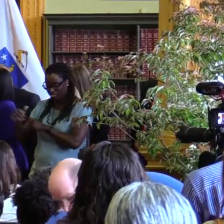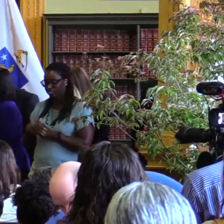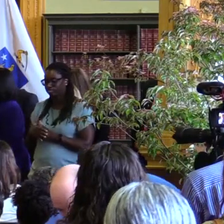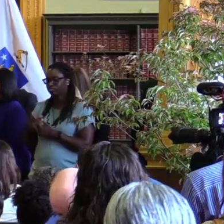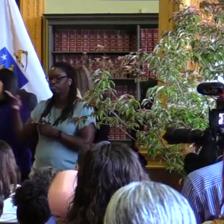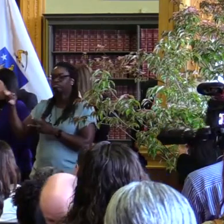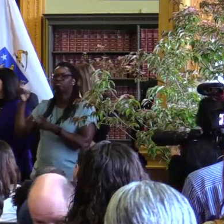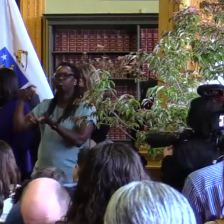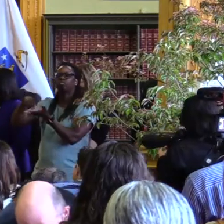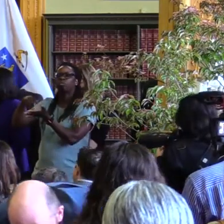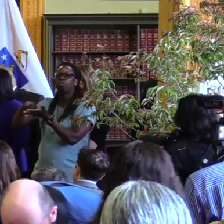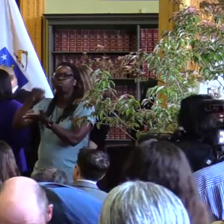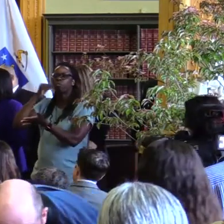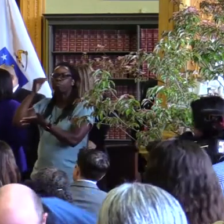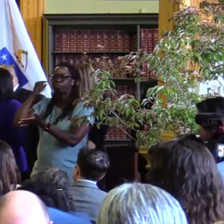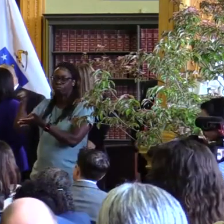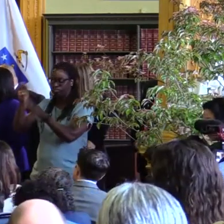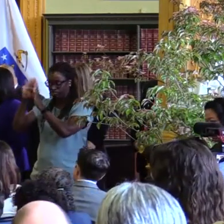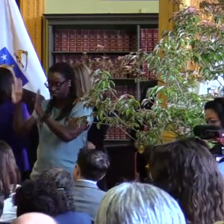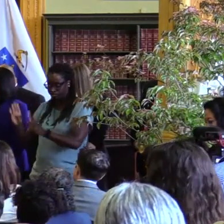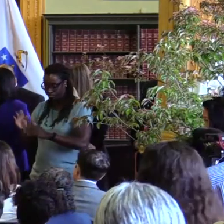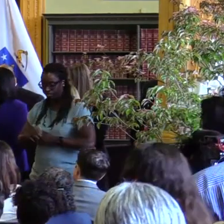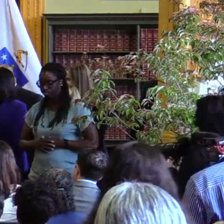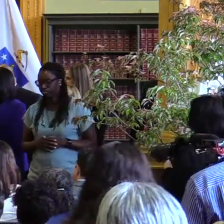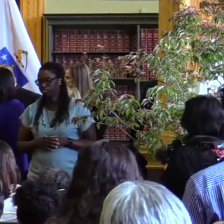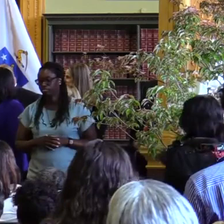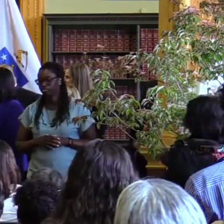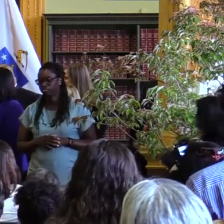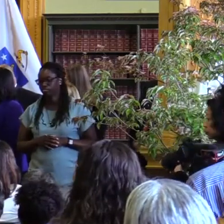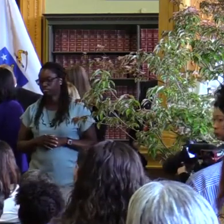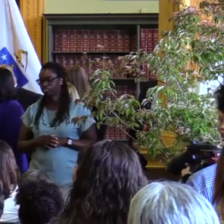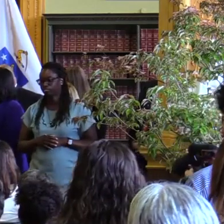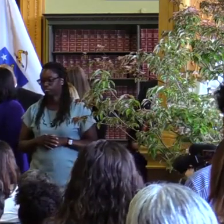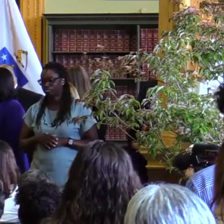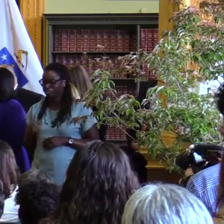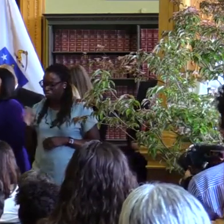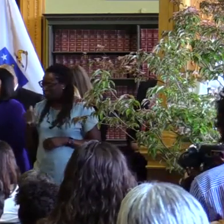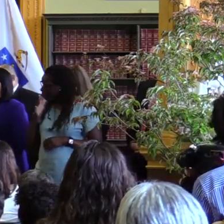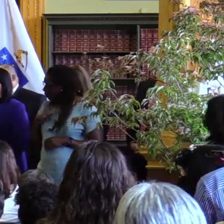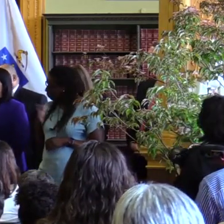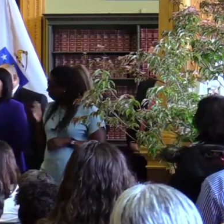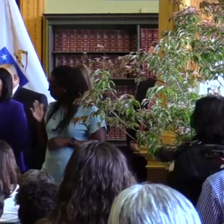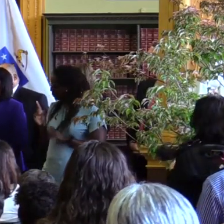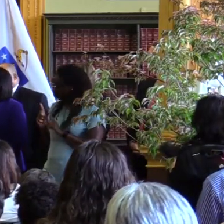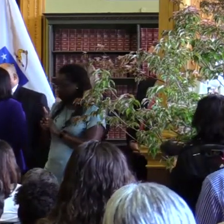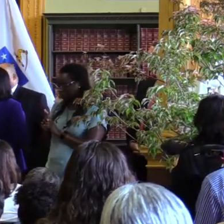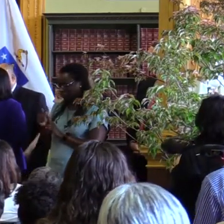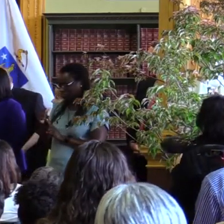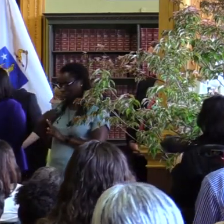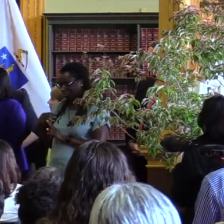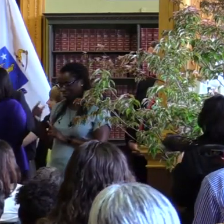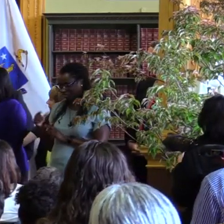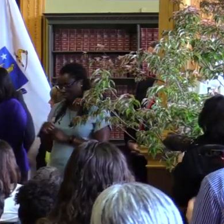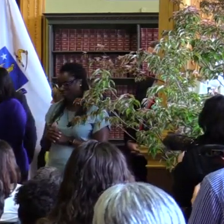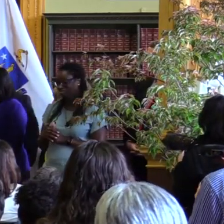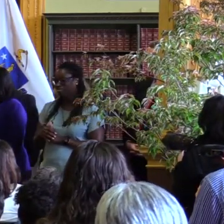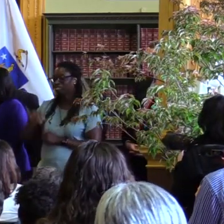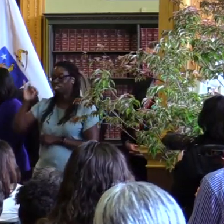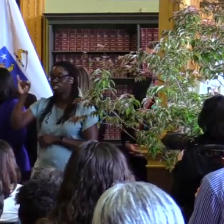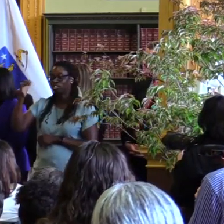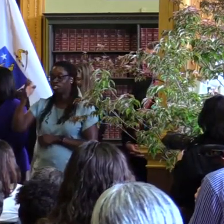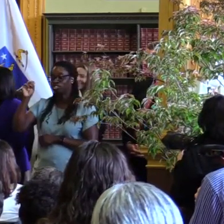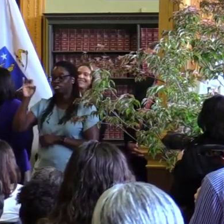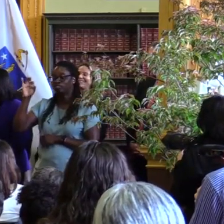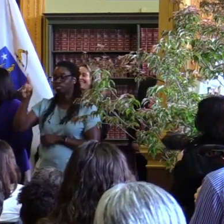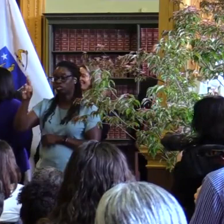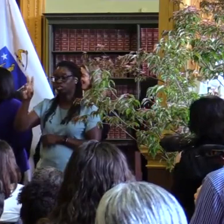Mass Clean Energy Center CEO, come up here, Jennifer Delosio, and Mass Development Head Dan Rivera, who bring